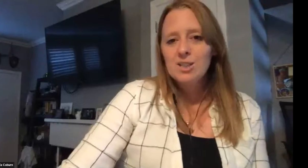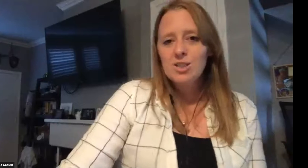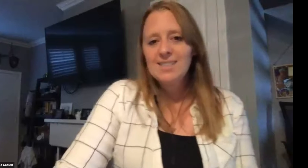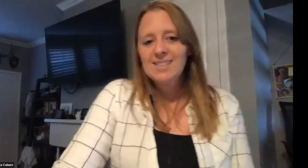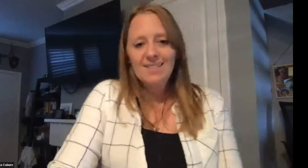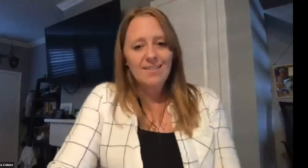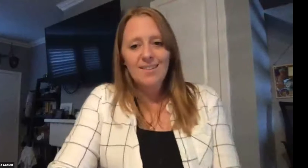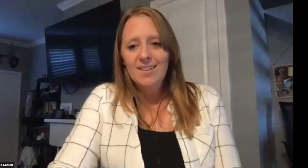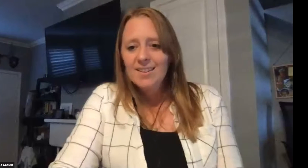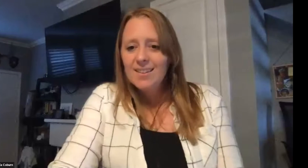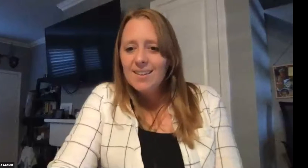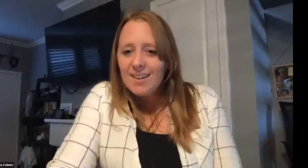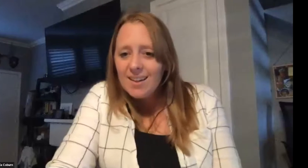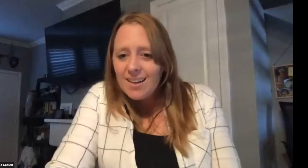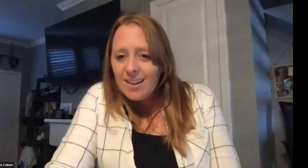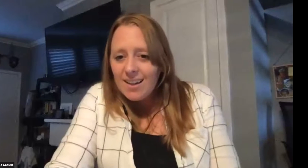other questions?